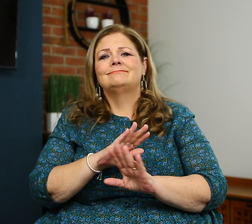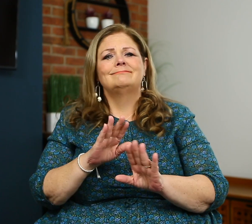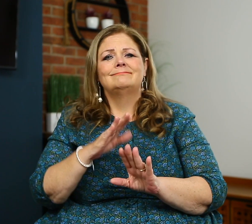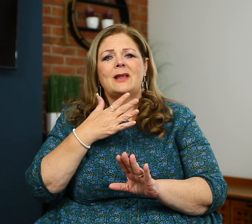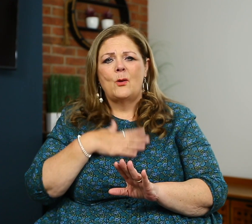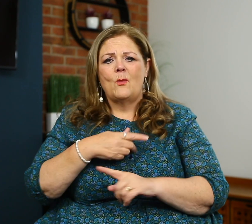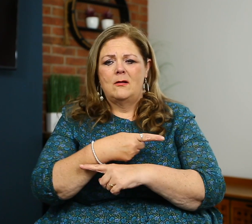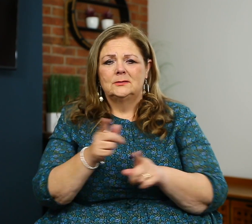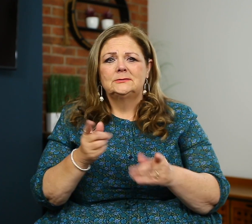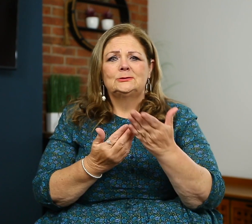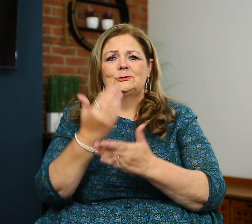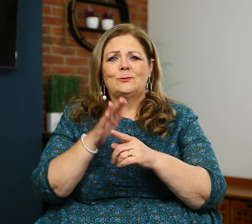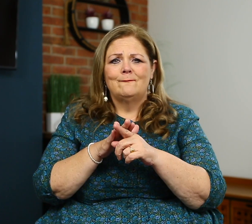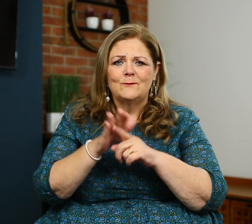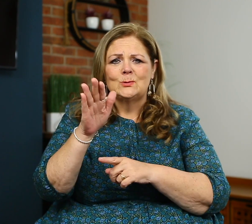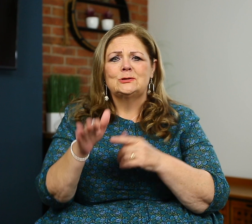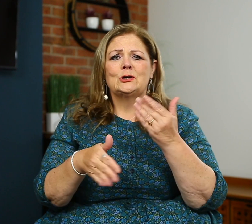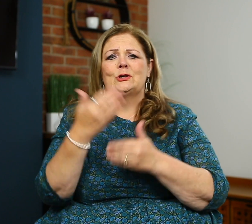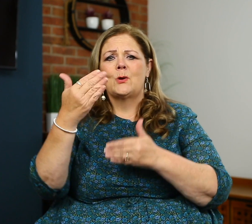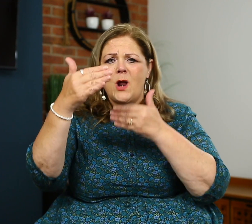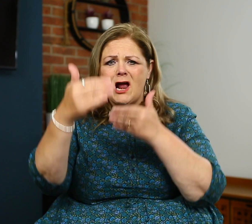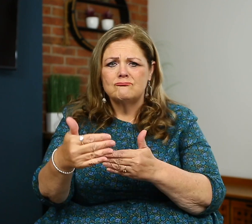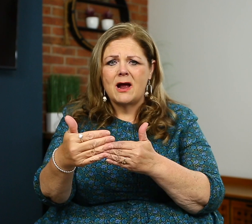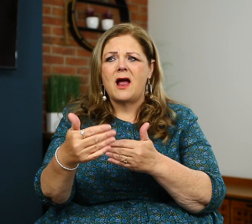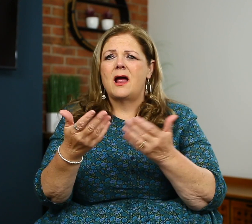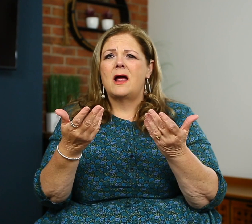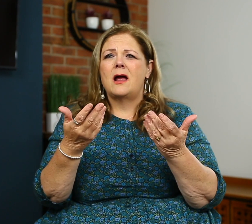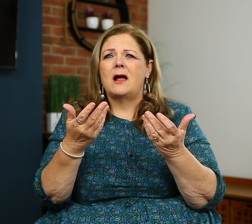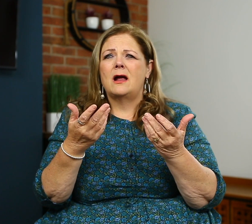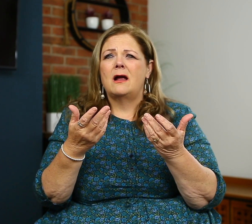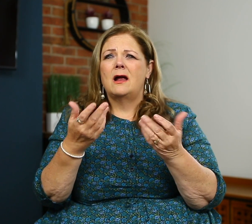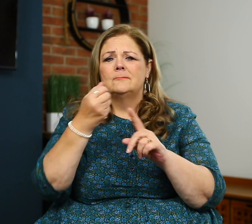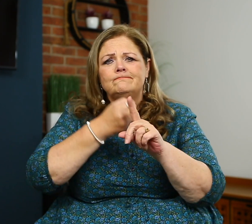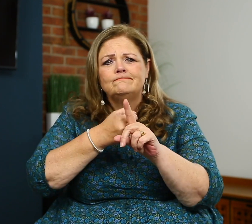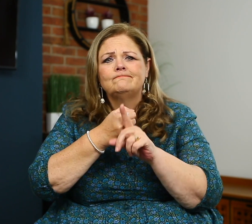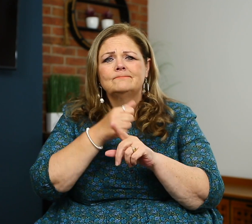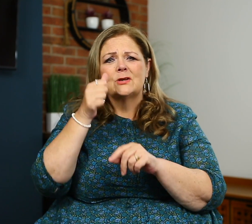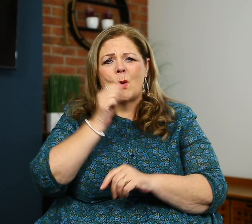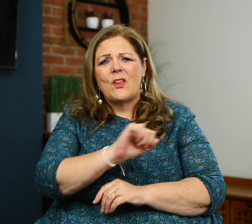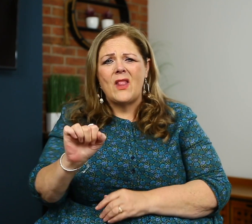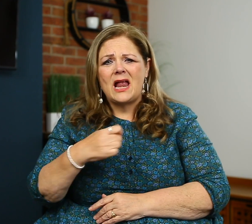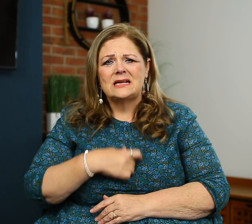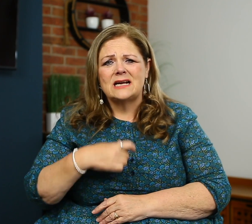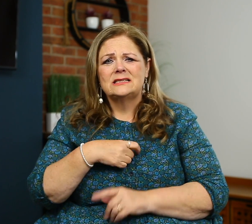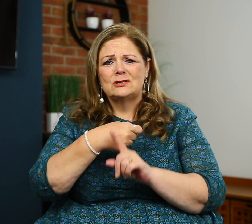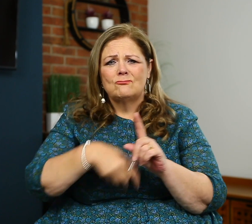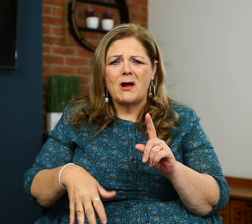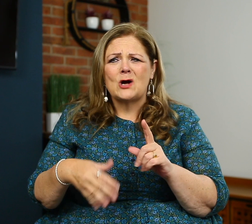up. I want a new future, I want a new chapter for my clients. I want them to understand their identity and